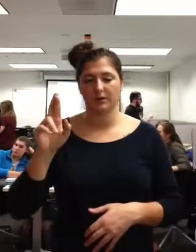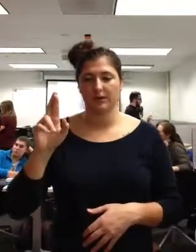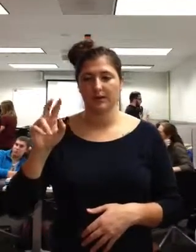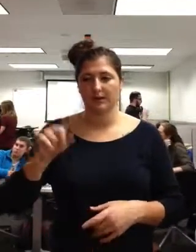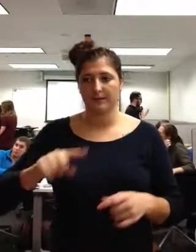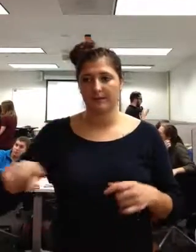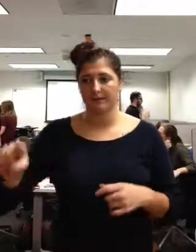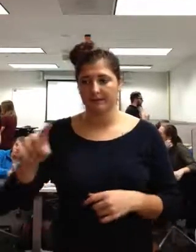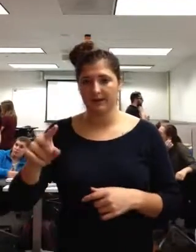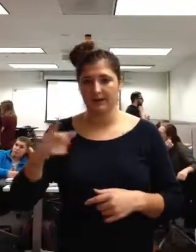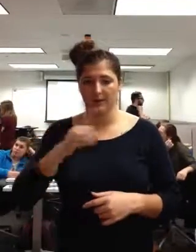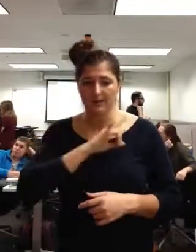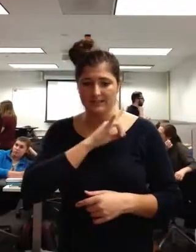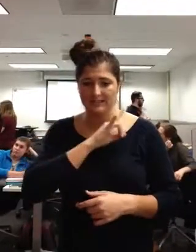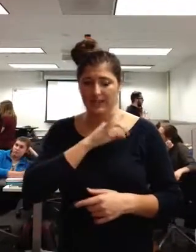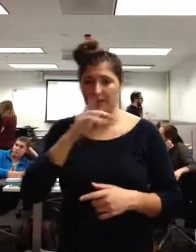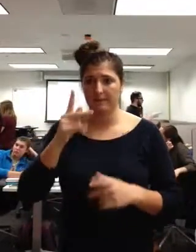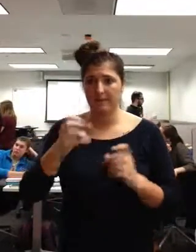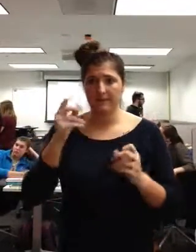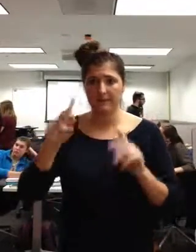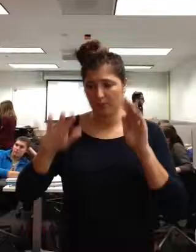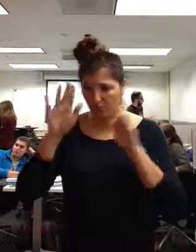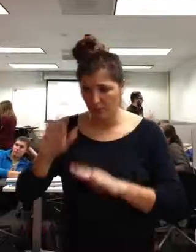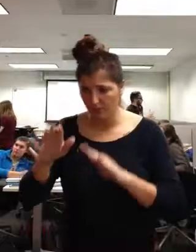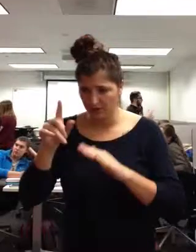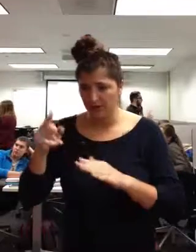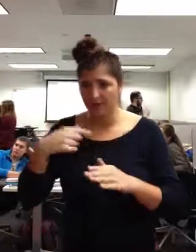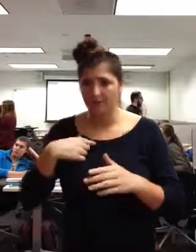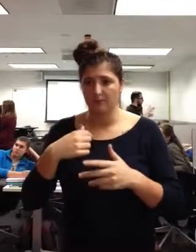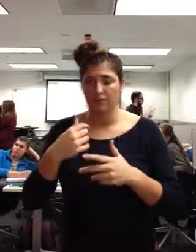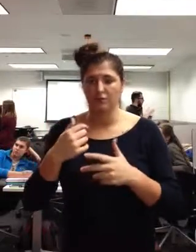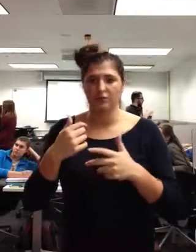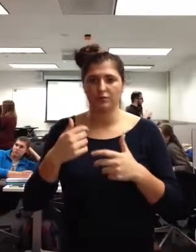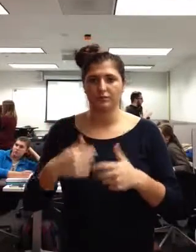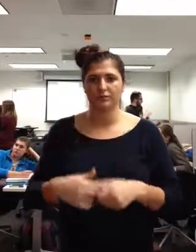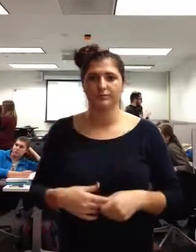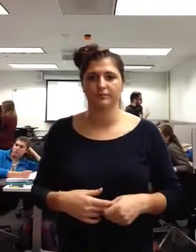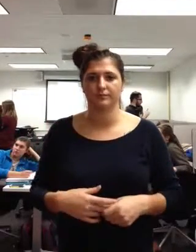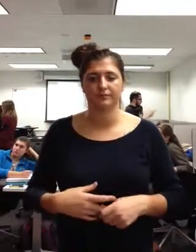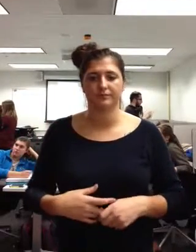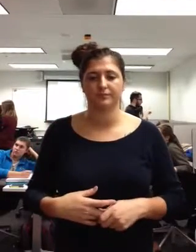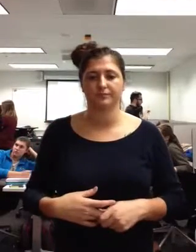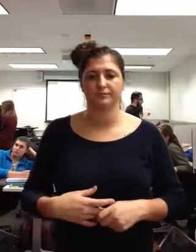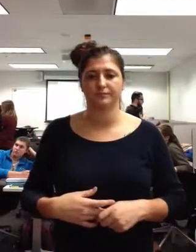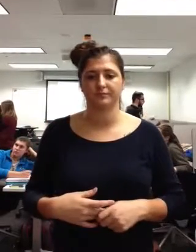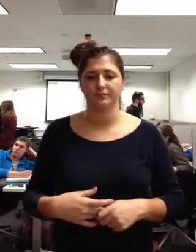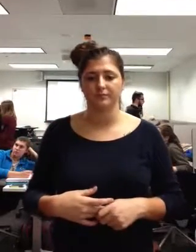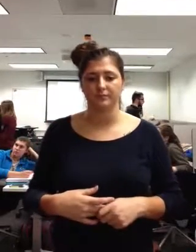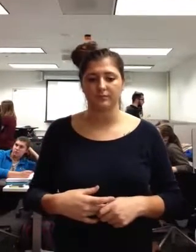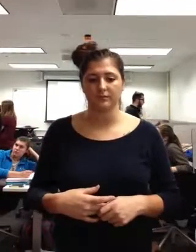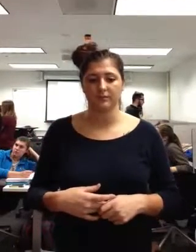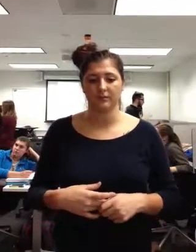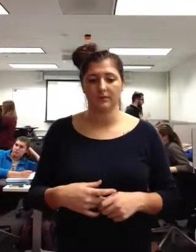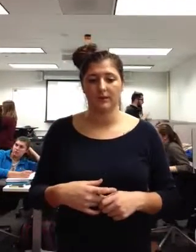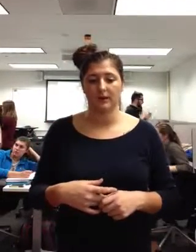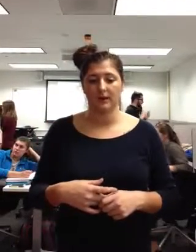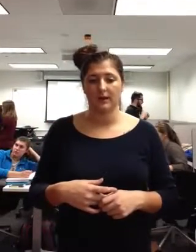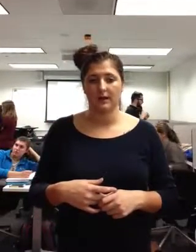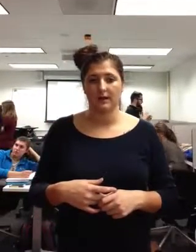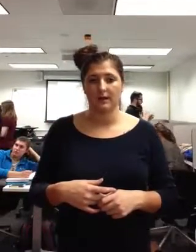idiom of their worship to bear on a pressing public question. The defenders of segregation promised massive resistance